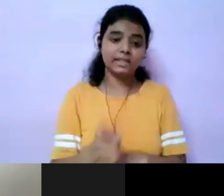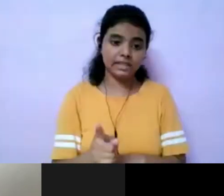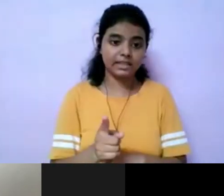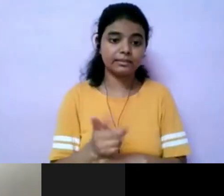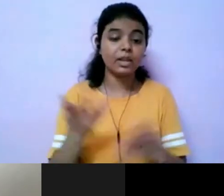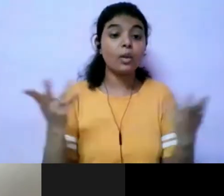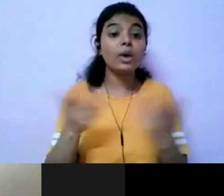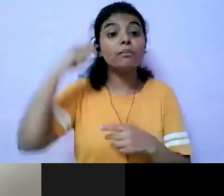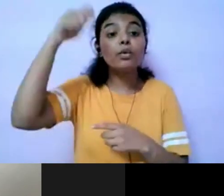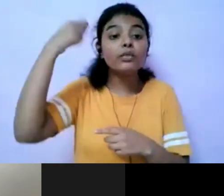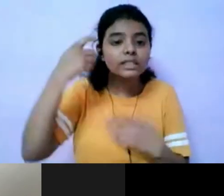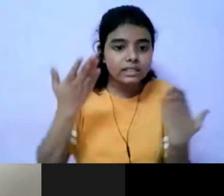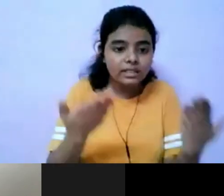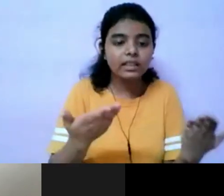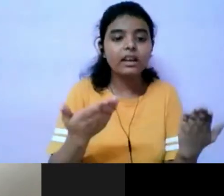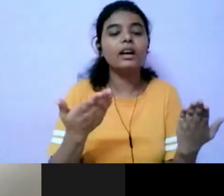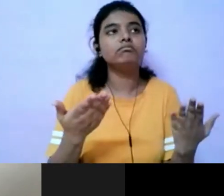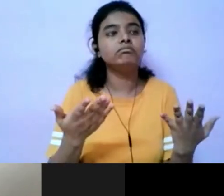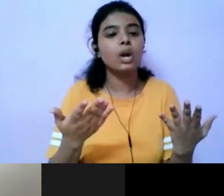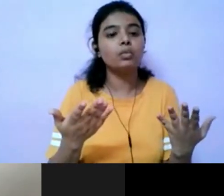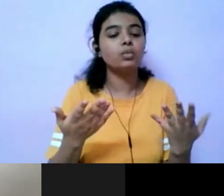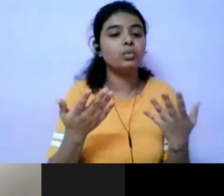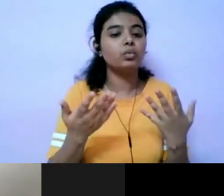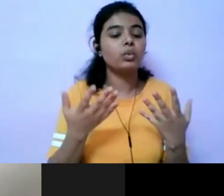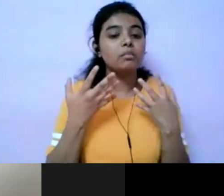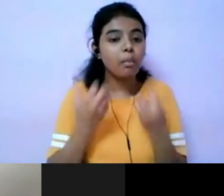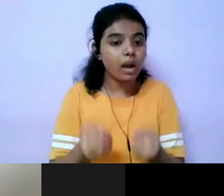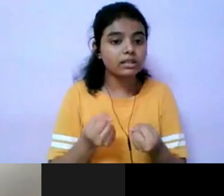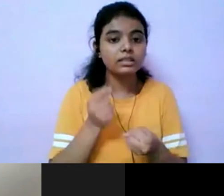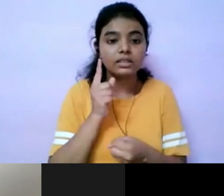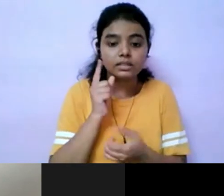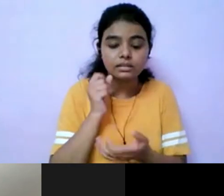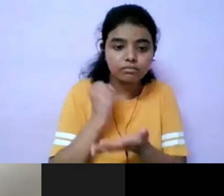in the movies. We need more depictions